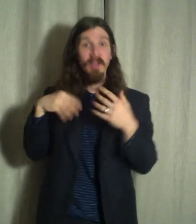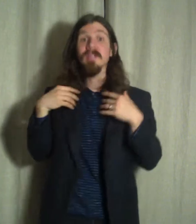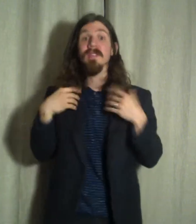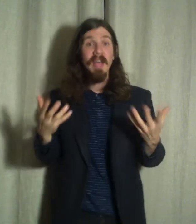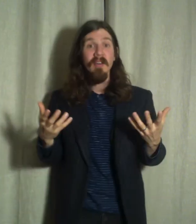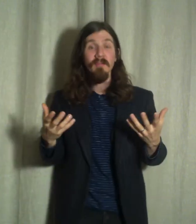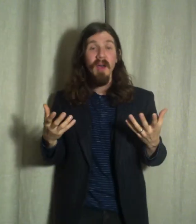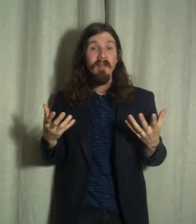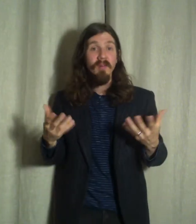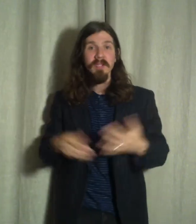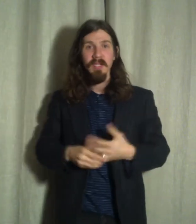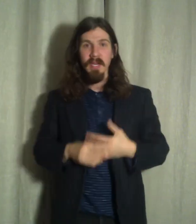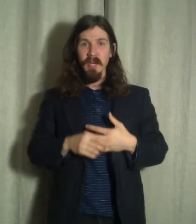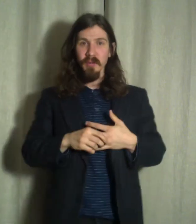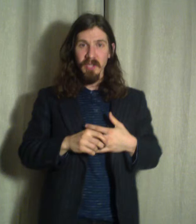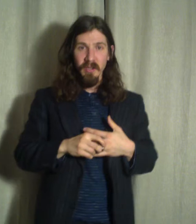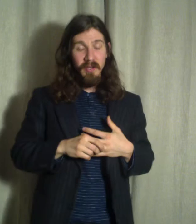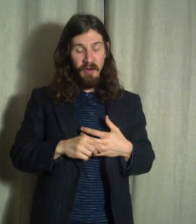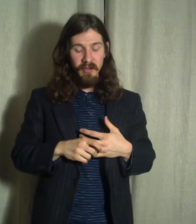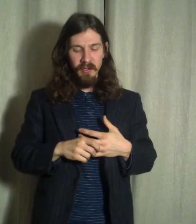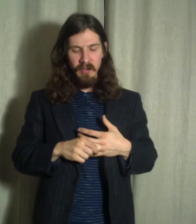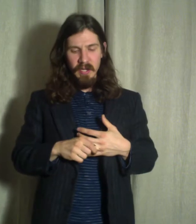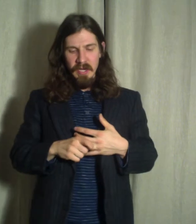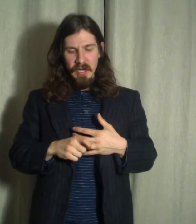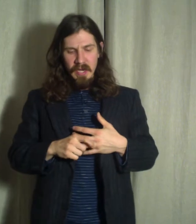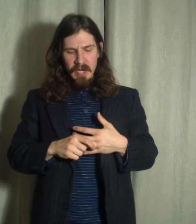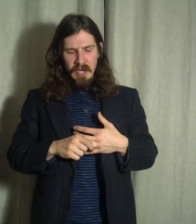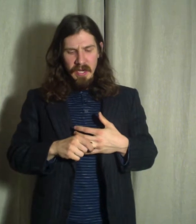the sound of my voice, particular character. And